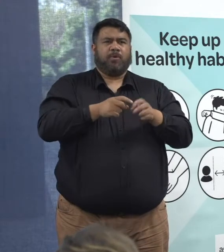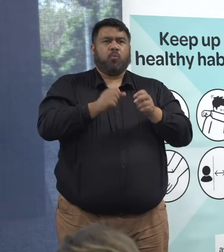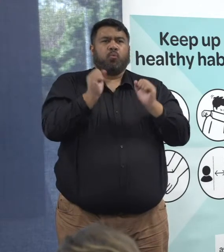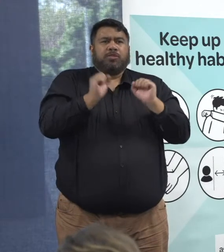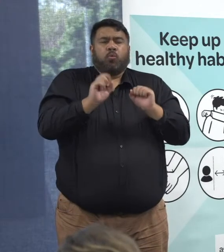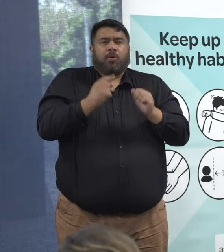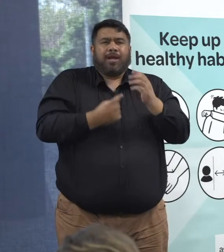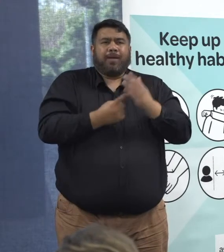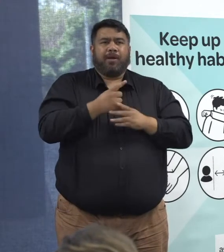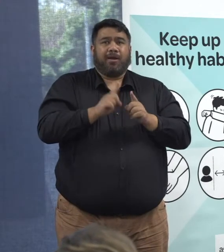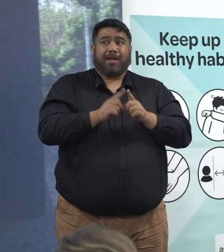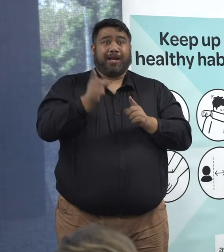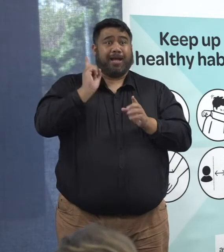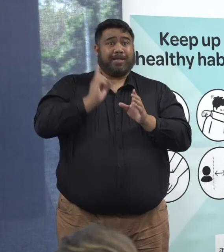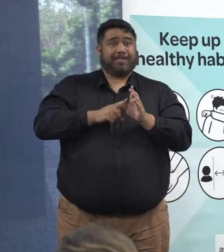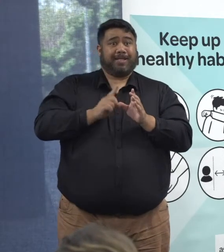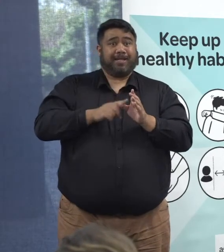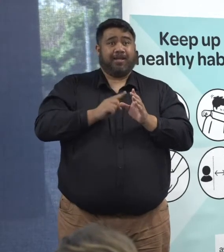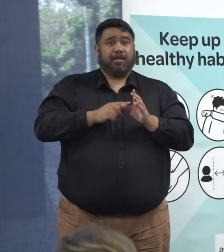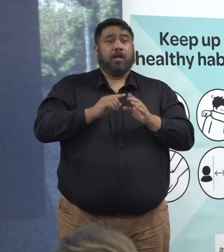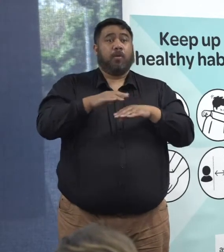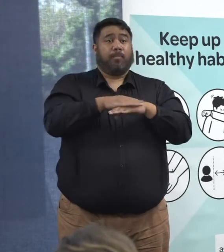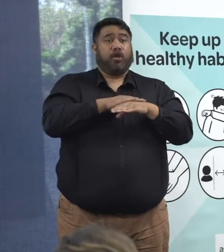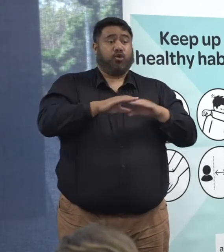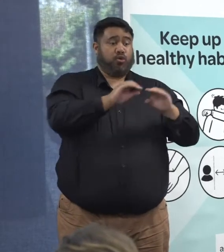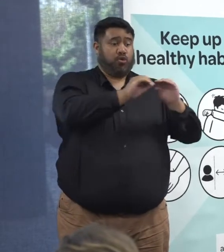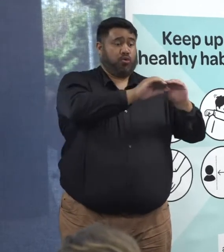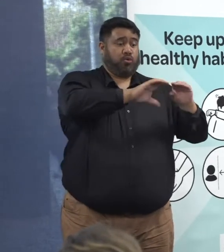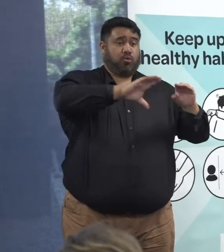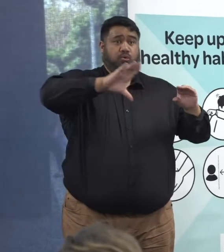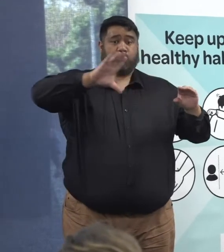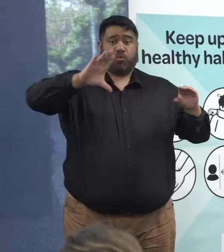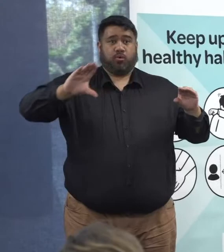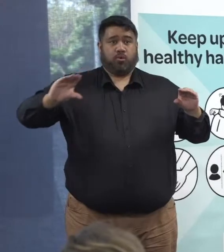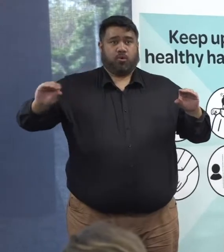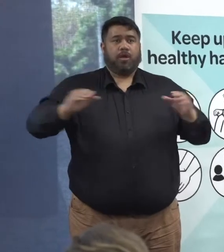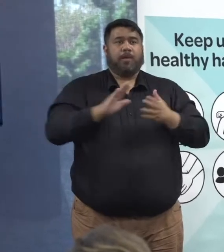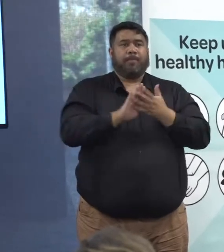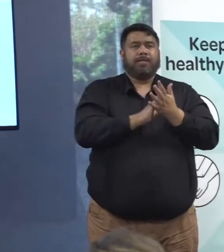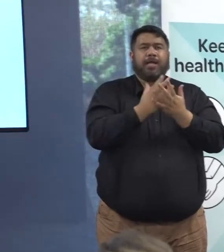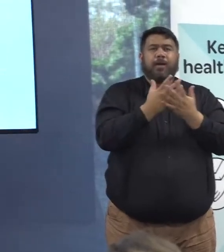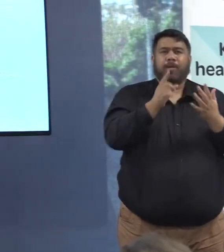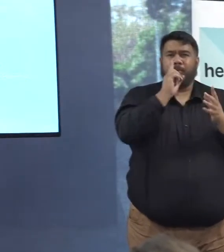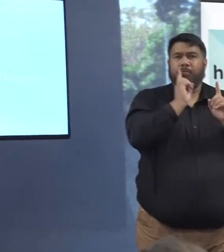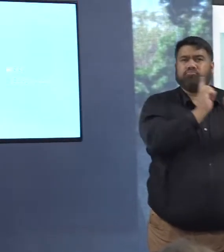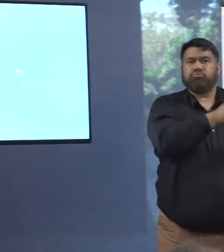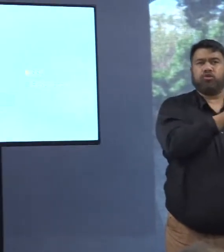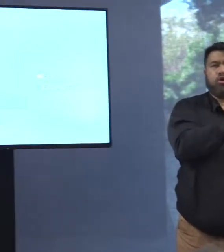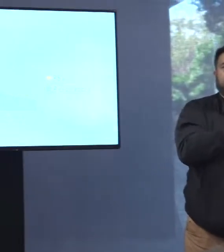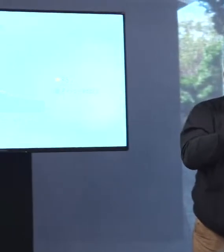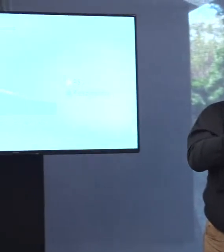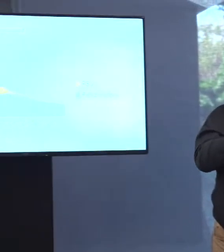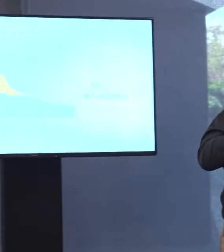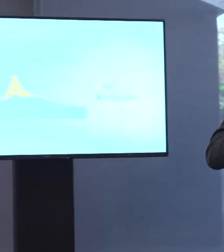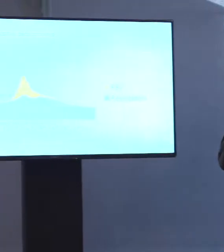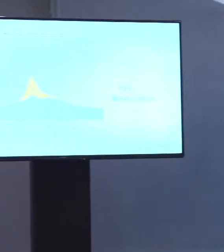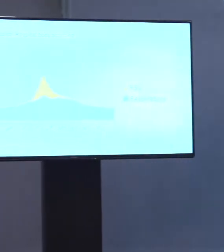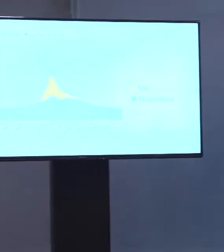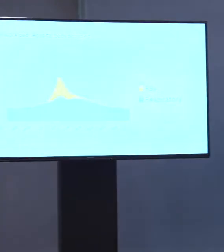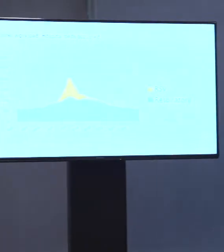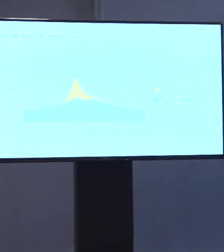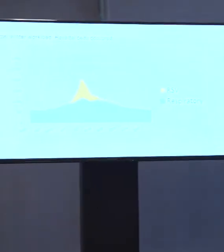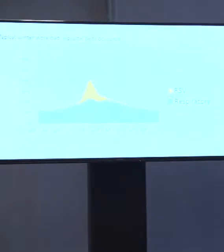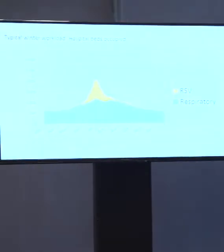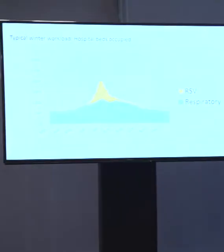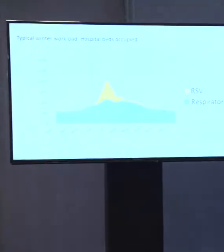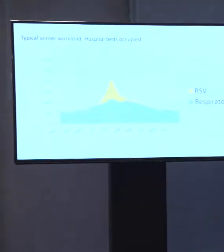where that blue level of admissions to hospital around the country for respiratory illness, you can see it peaks